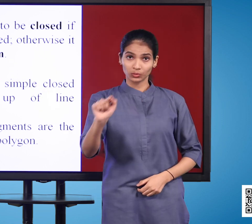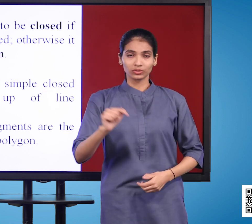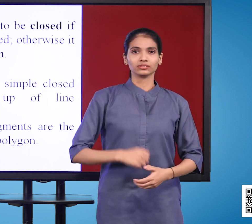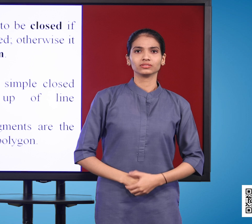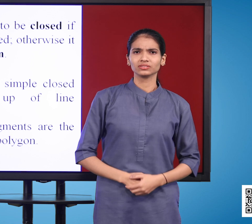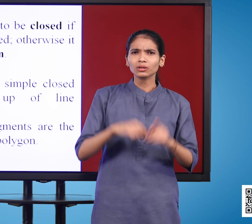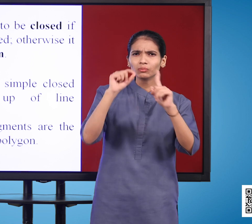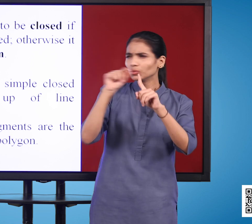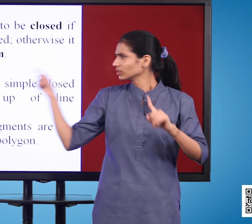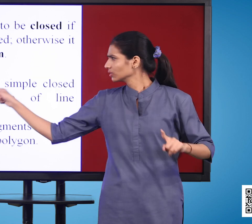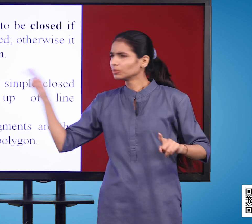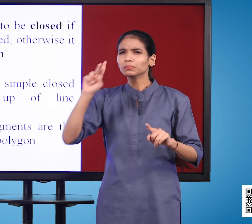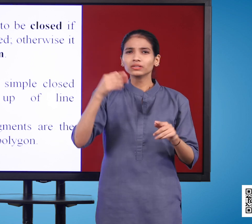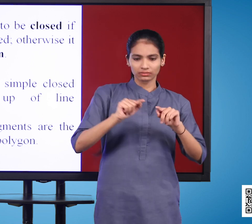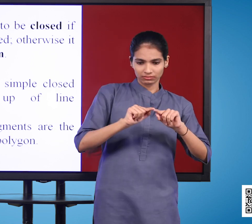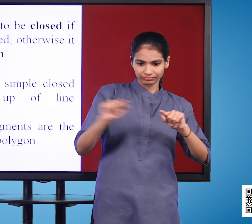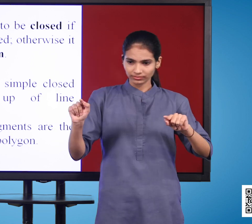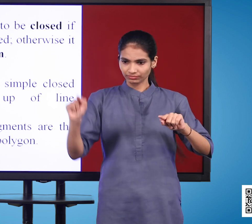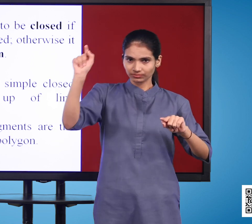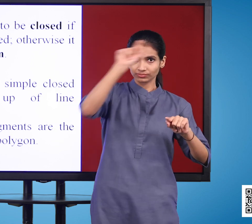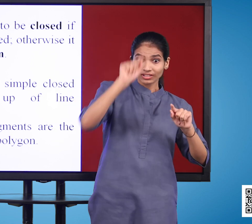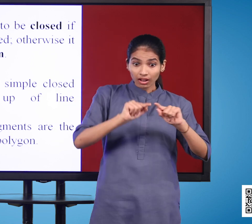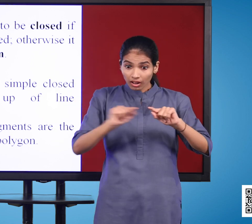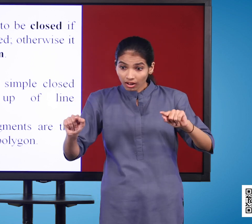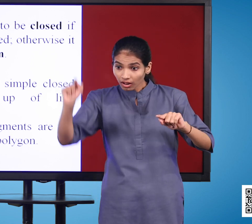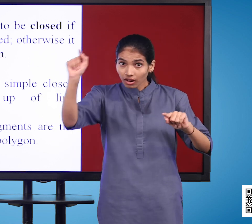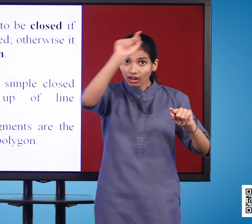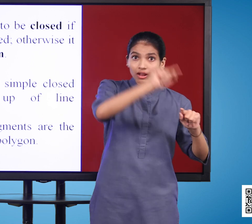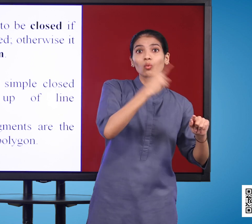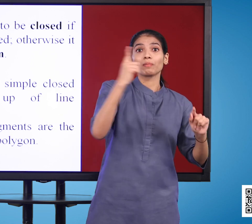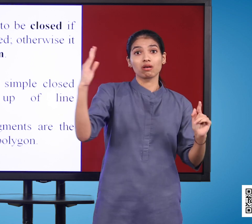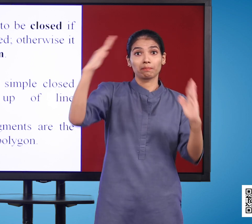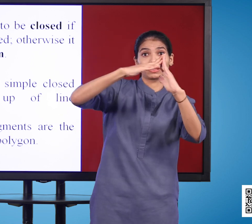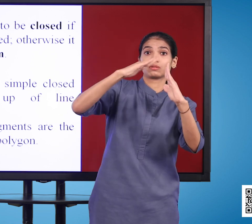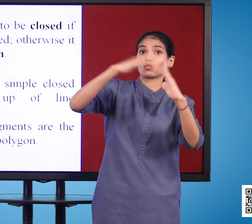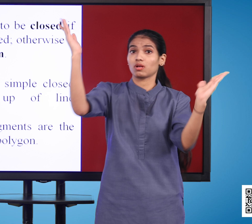10. A polygon is a simple closed curve made up of line segments.